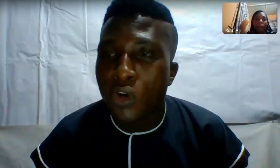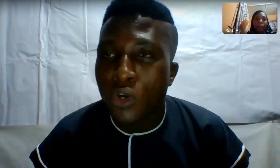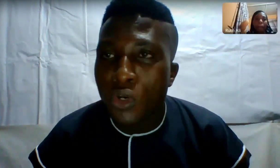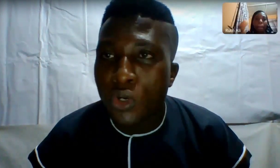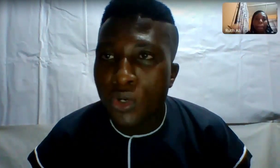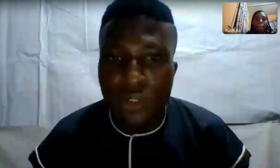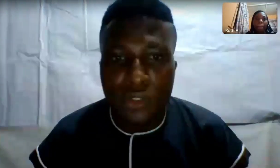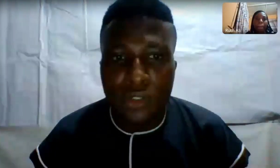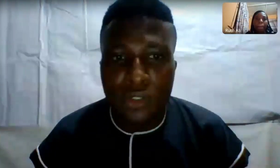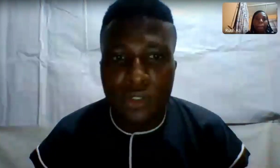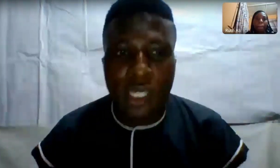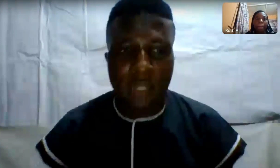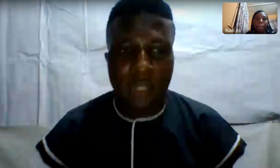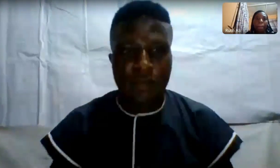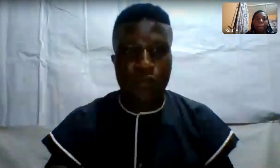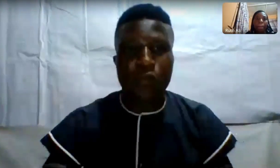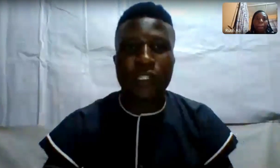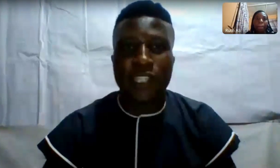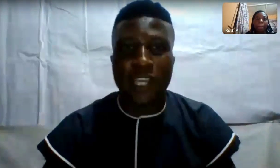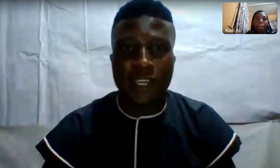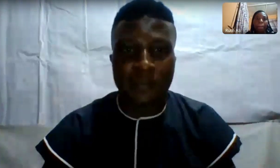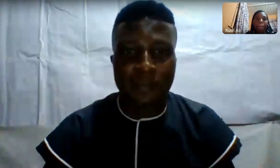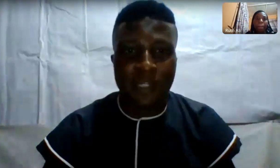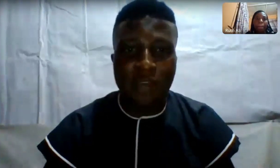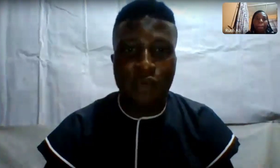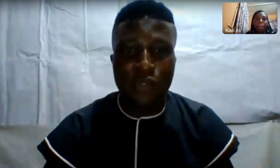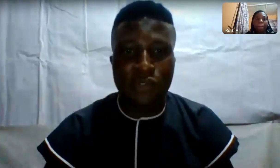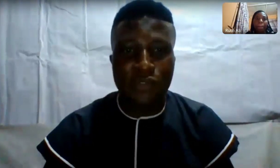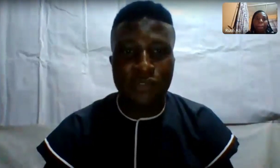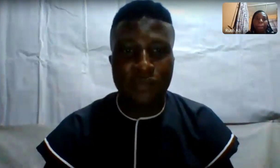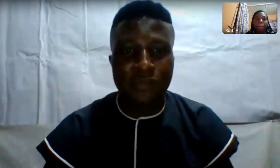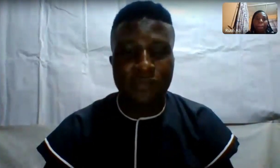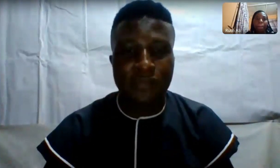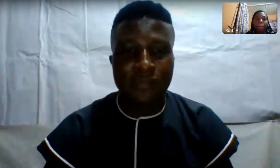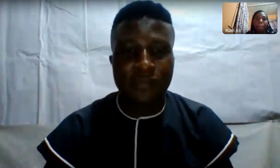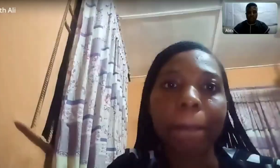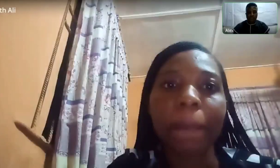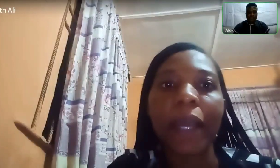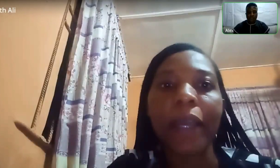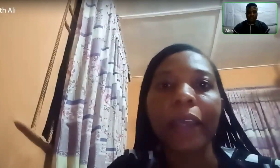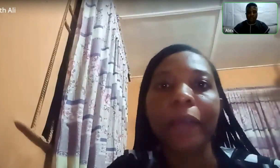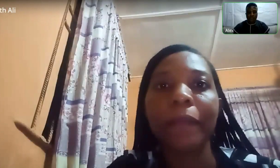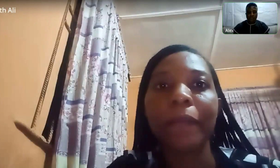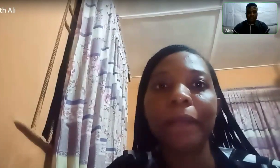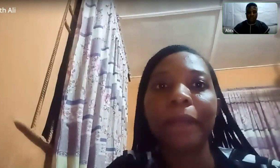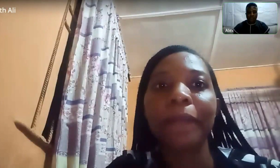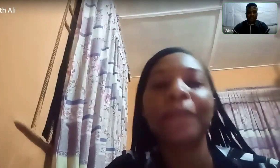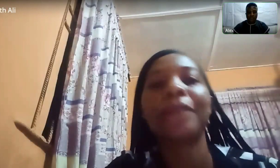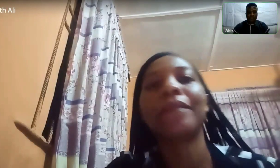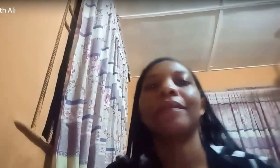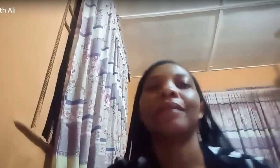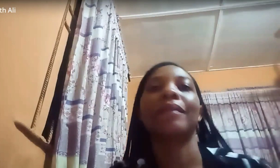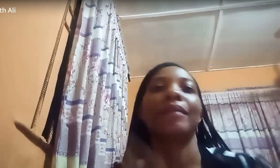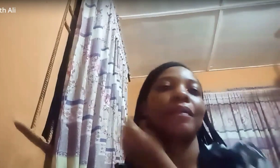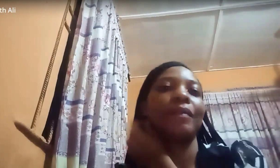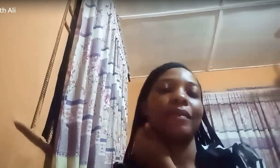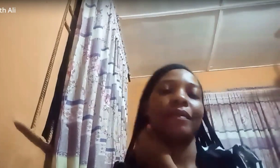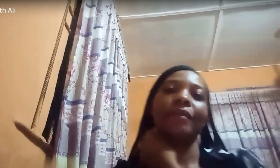Okay, Ruth is here. Hi, Ruth. Hi. Okay, so let's go. Just give it your best,